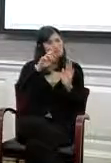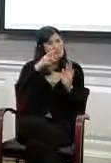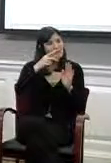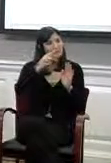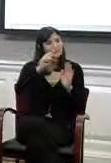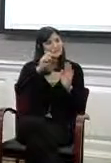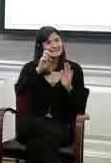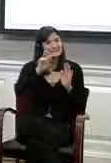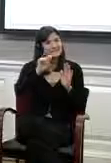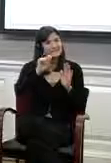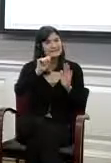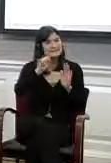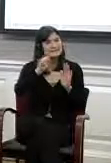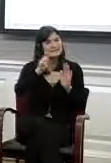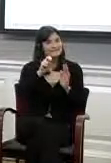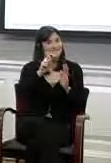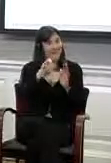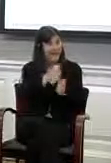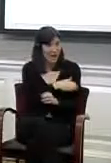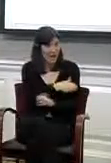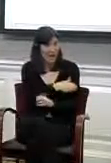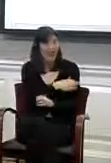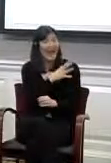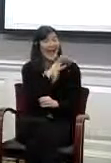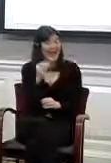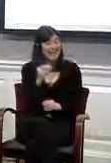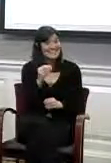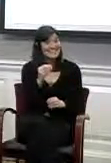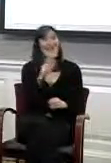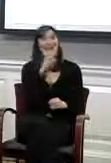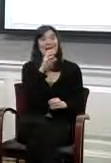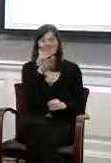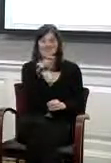civil code also raised the legal minimum age for marriage to